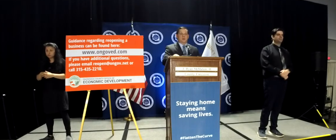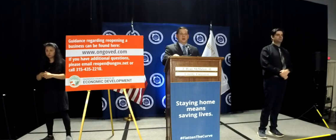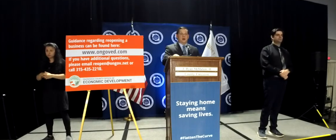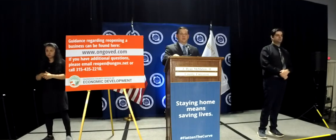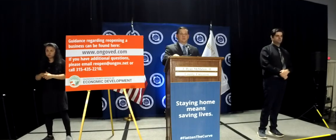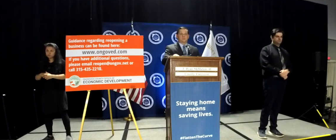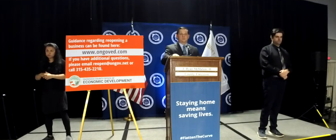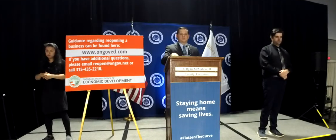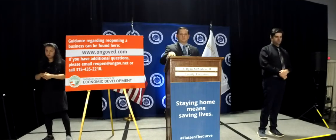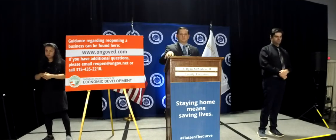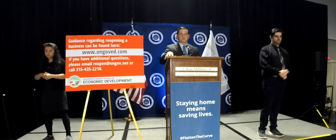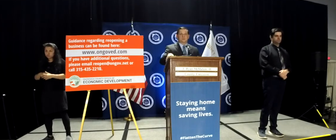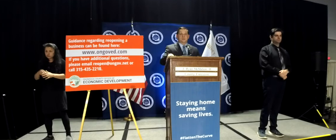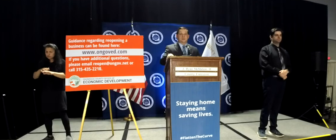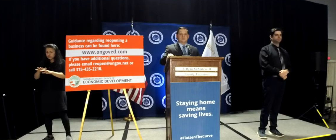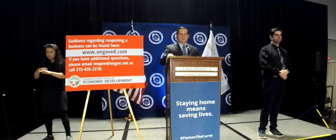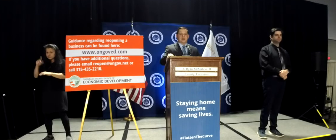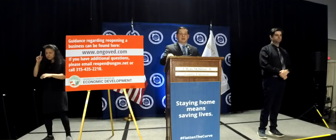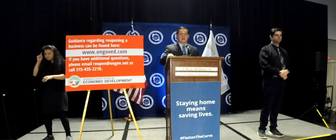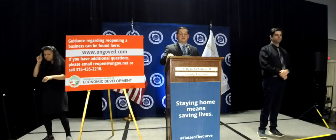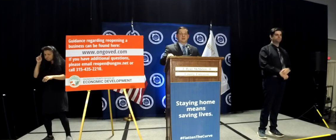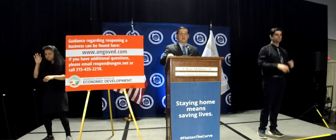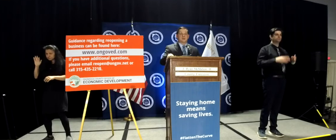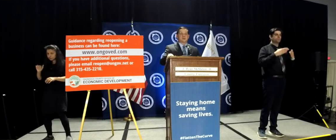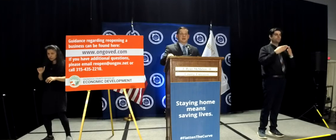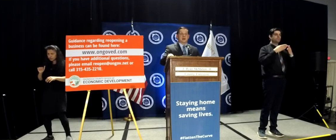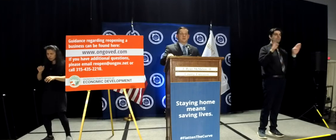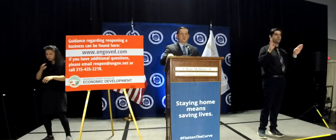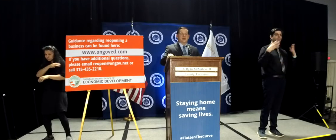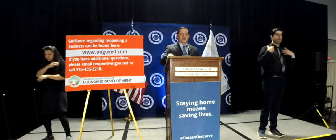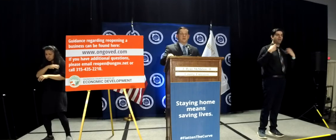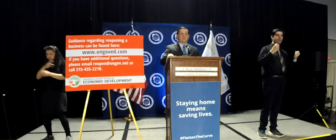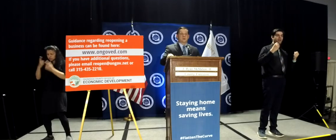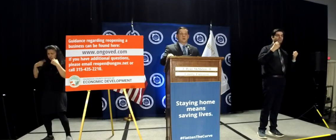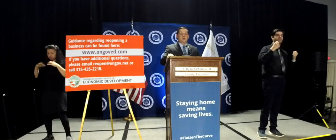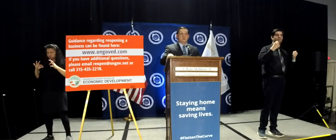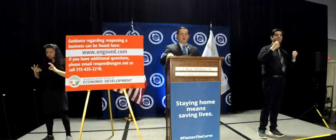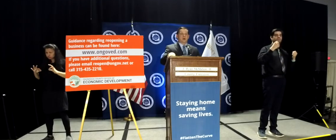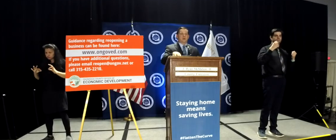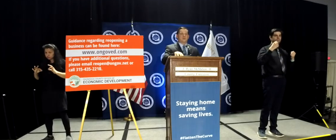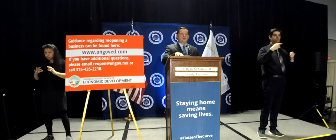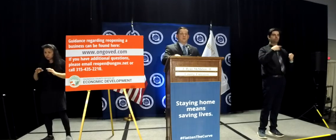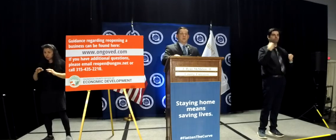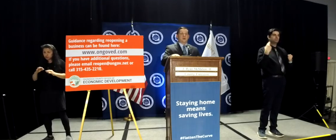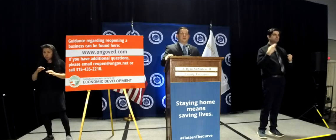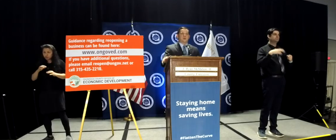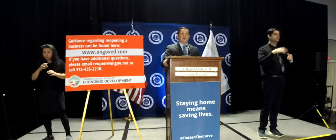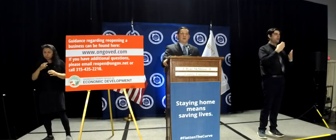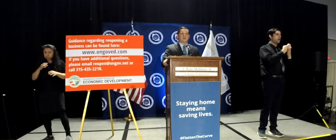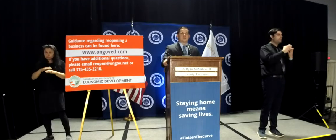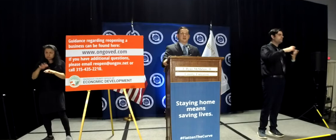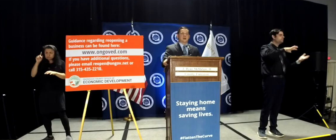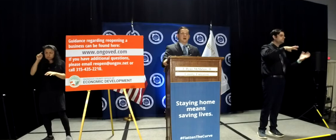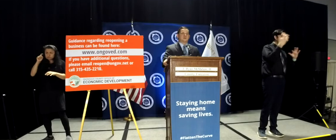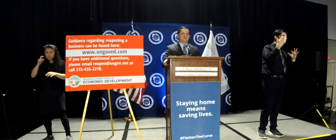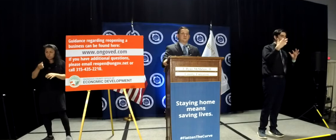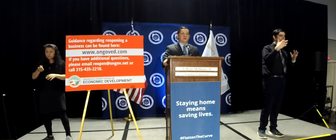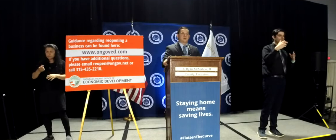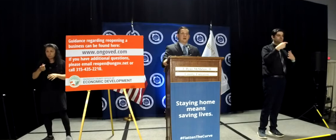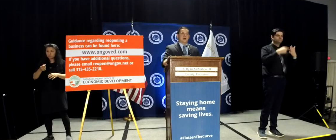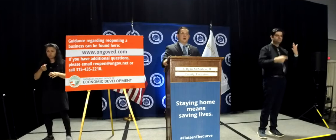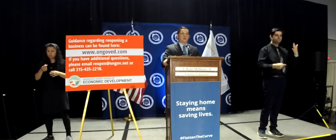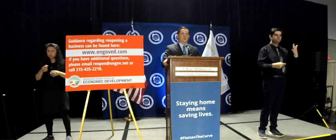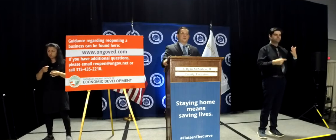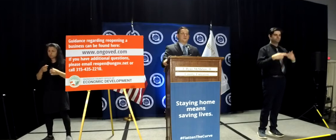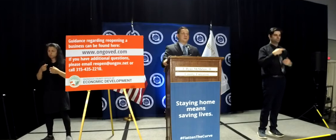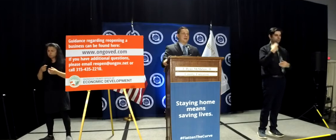to public health, the economic damage, and the economic reality. Part of the public health that we haven't touched on enough, and